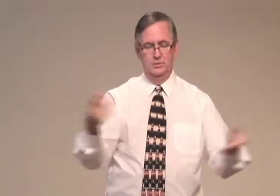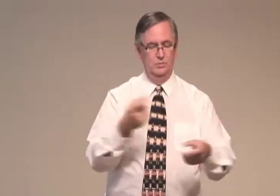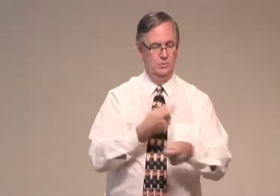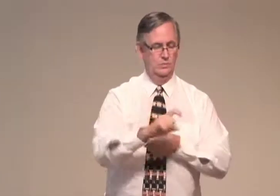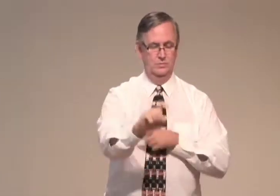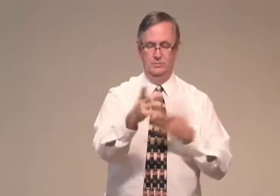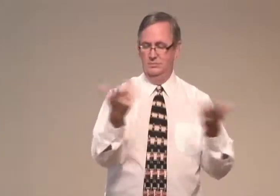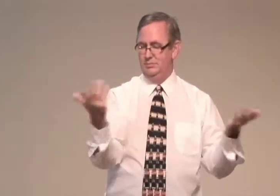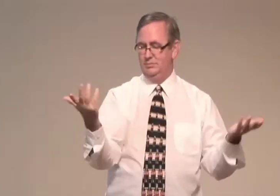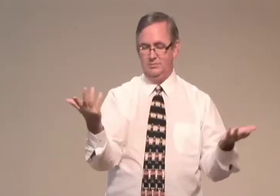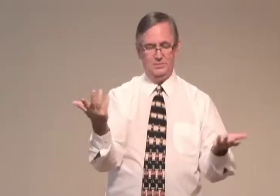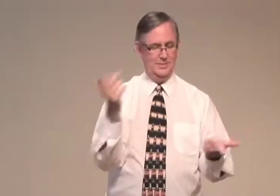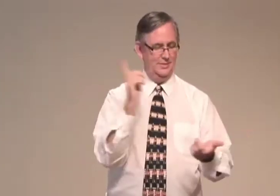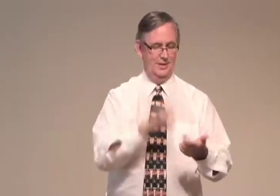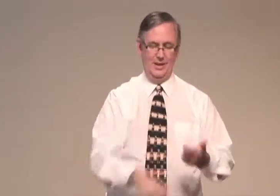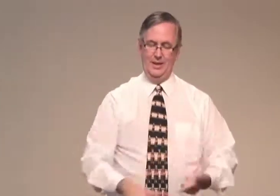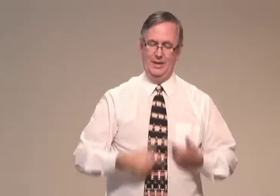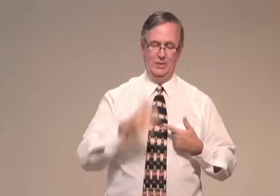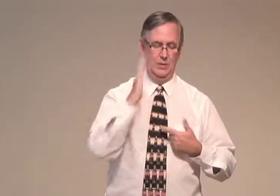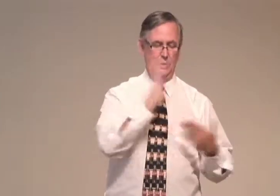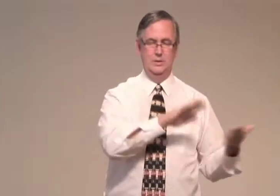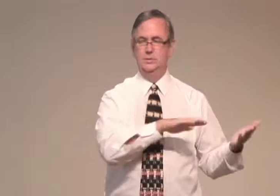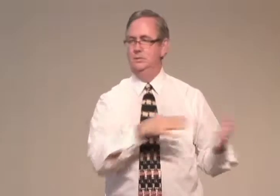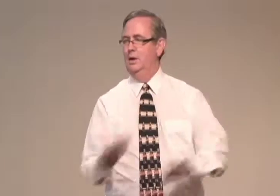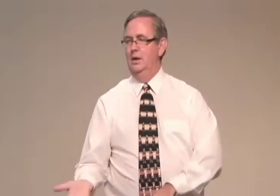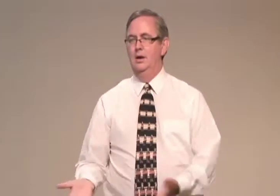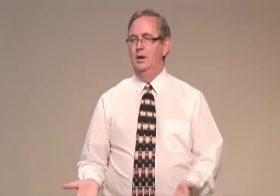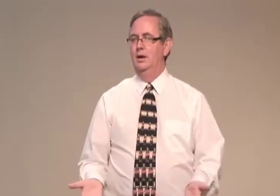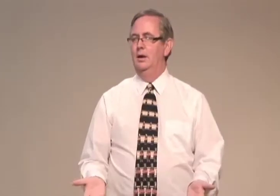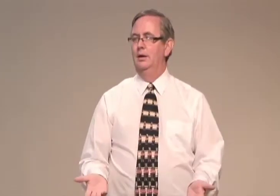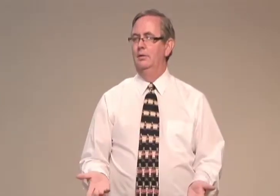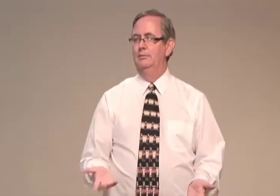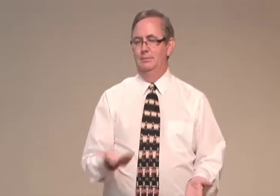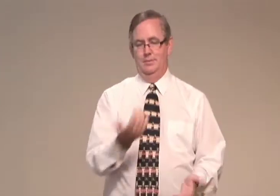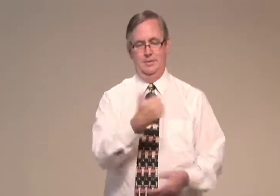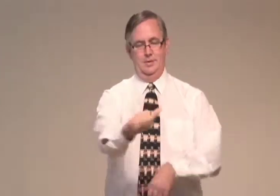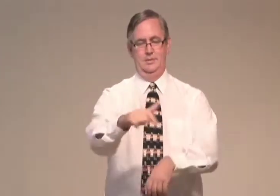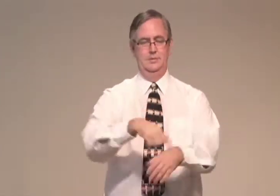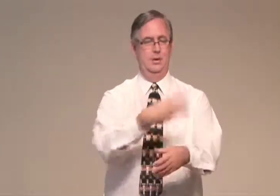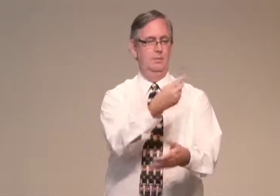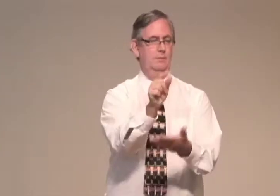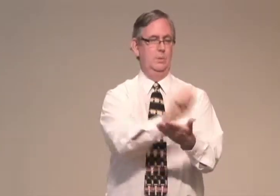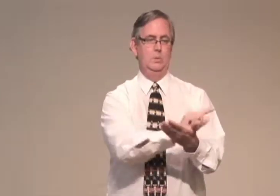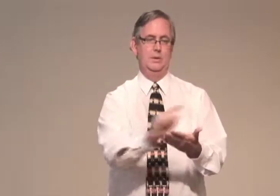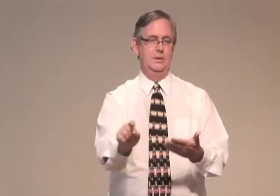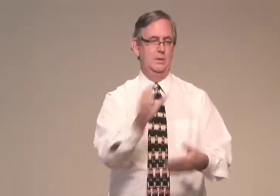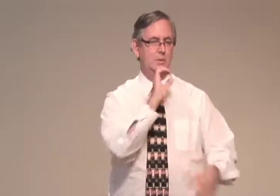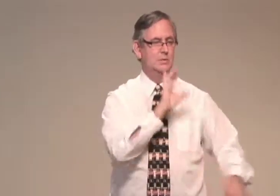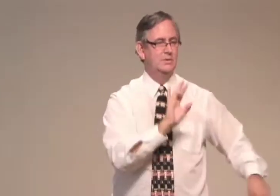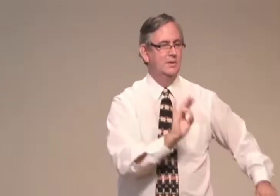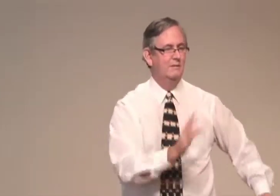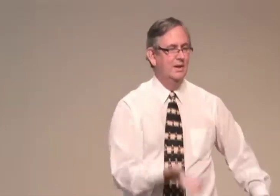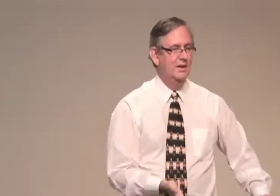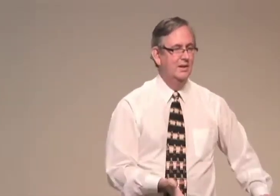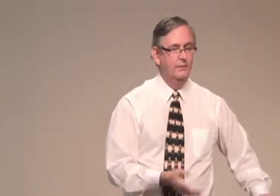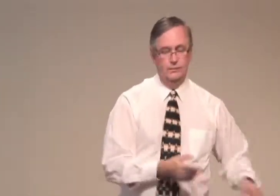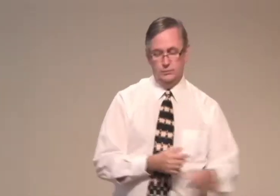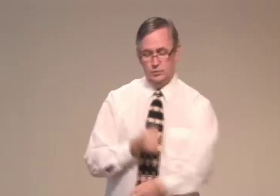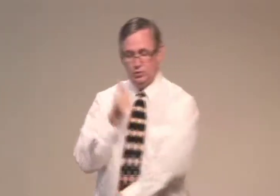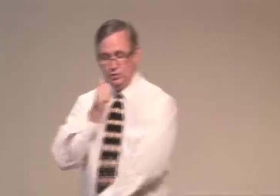came to the point where doctors can't do anything more for him. He's going to die. He has only a couple weeks